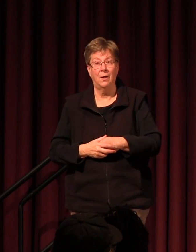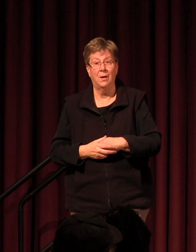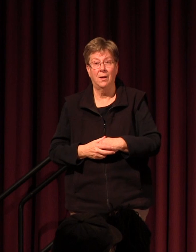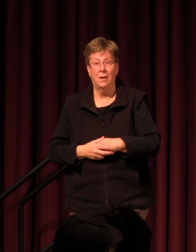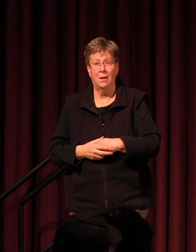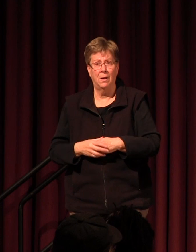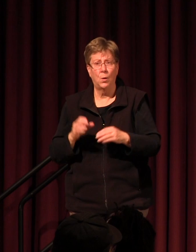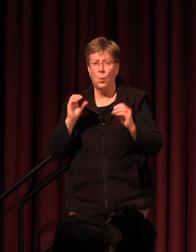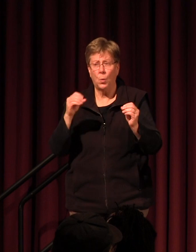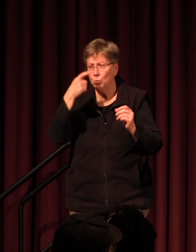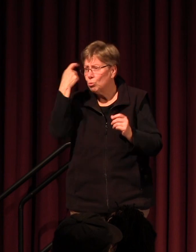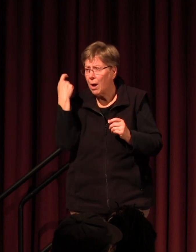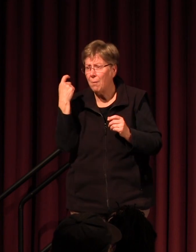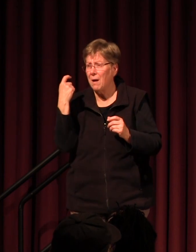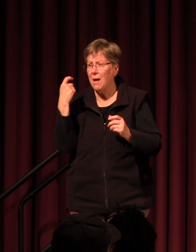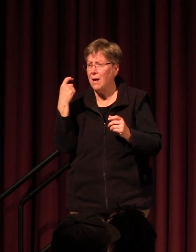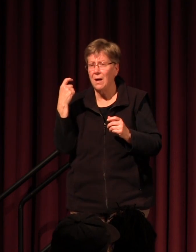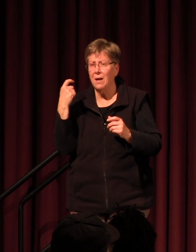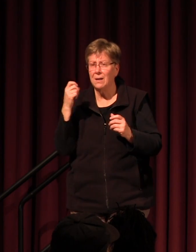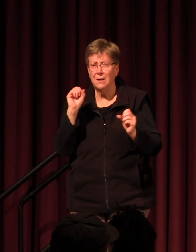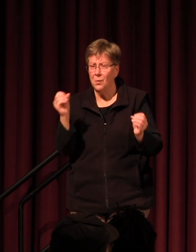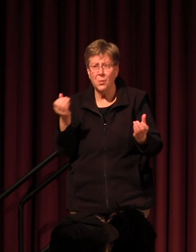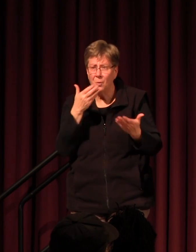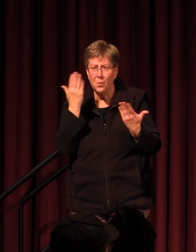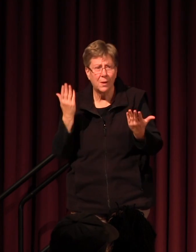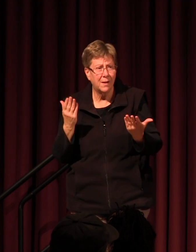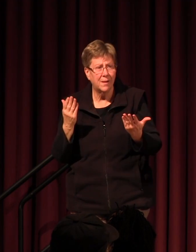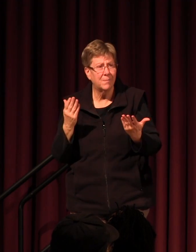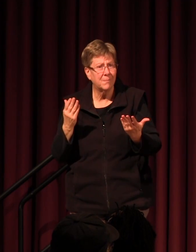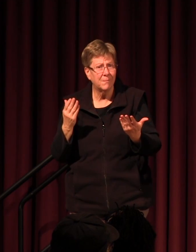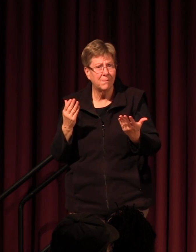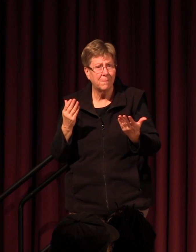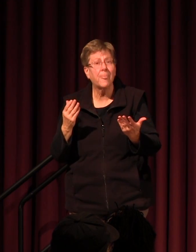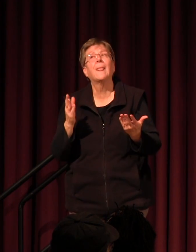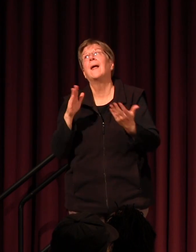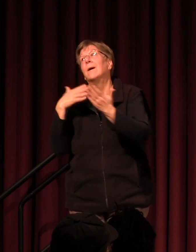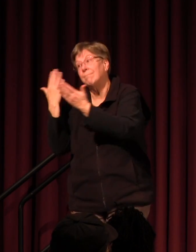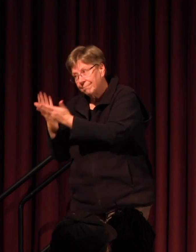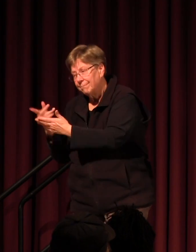Zero trauma. Right? Made our way to Seattle.